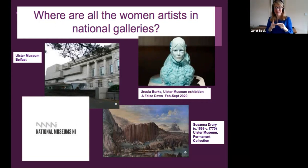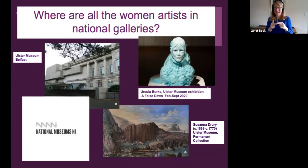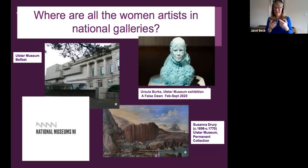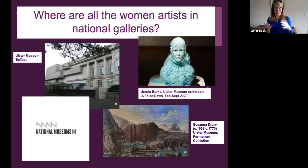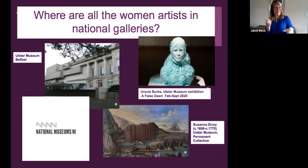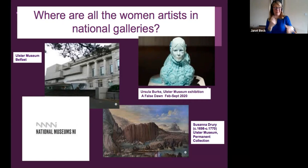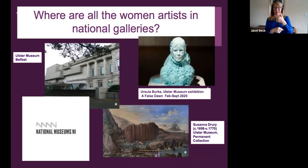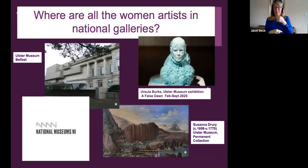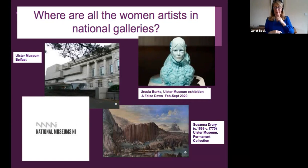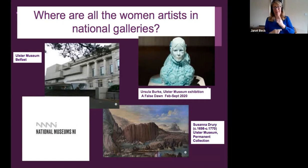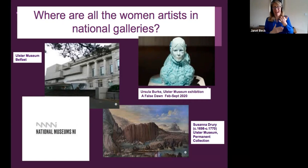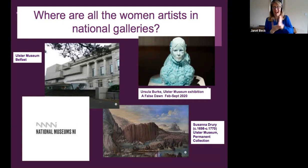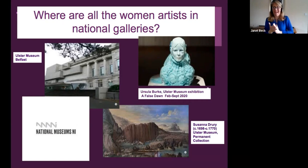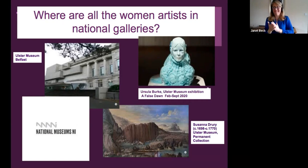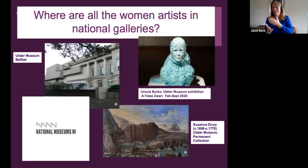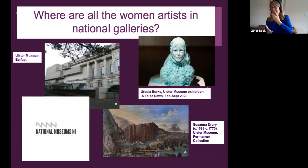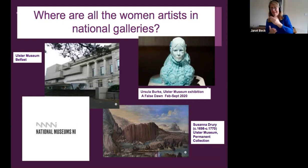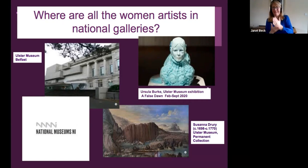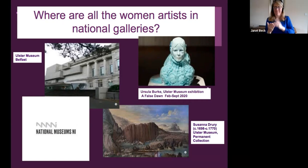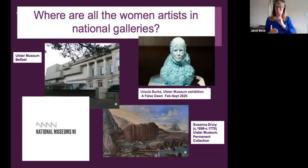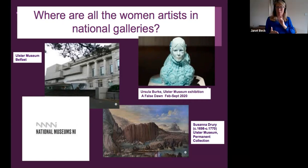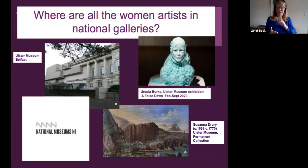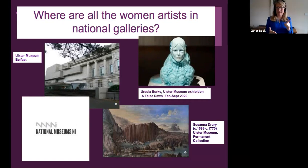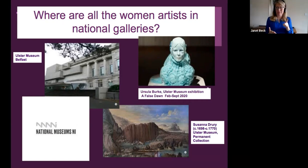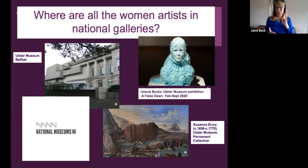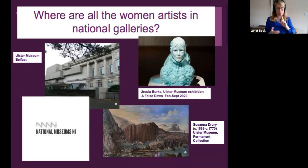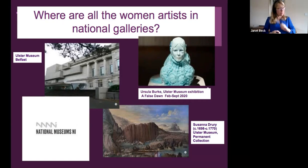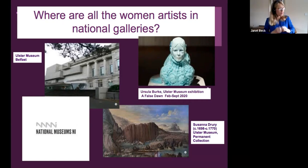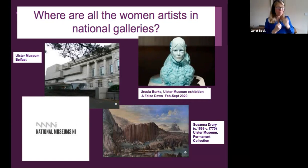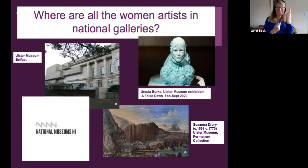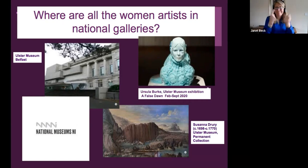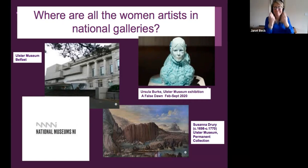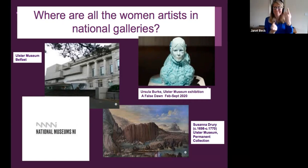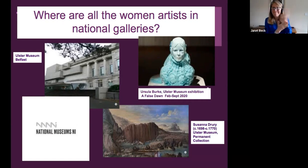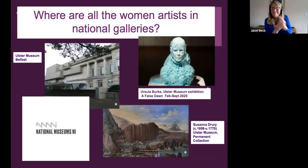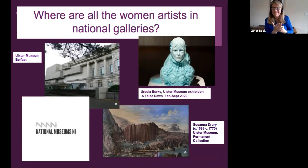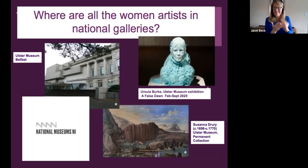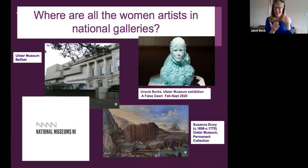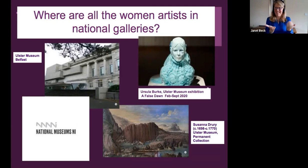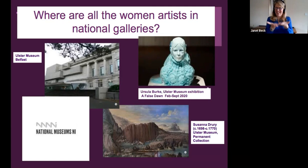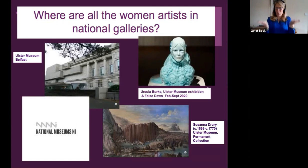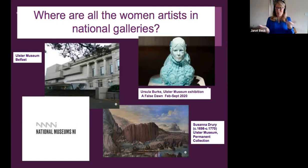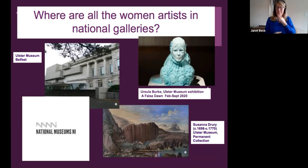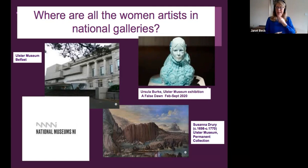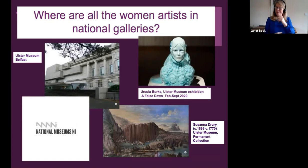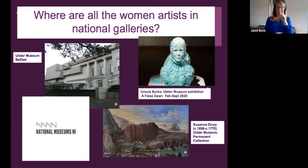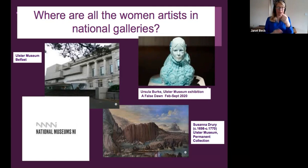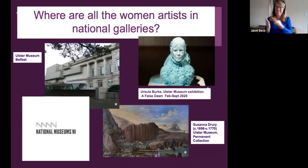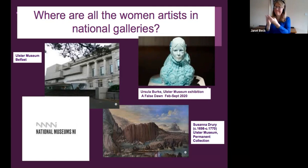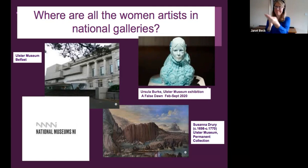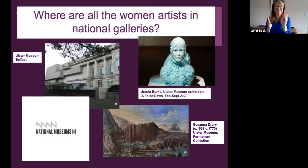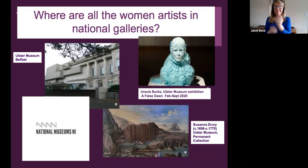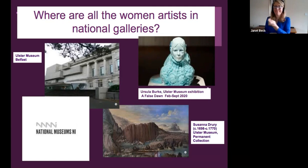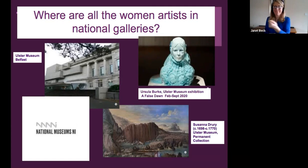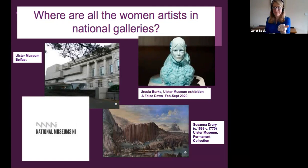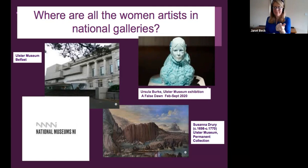and as creative as men. One interviewee specialises in curating women's art and drives a strong programming in group and solo